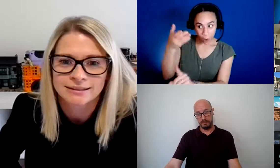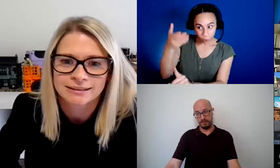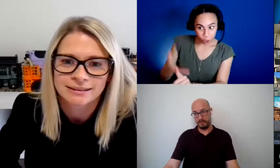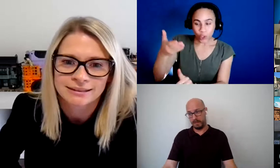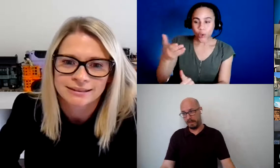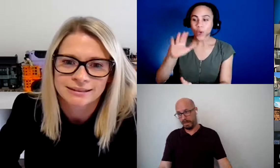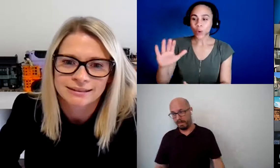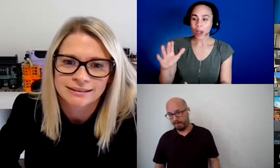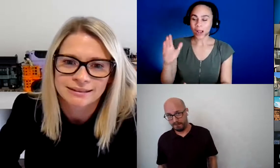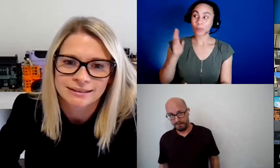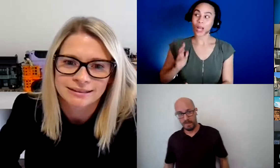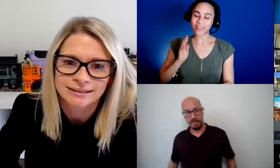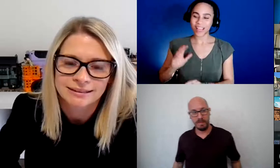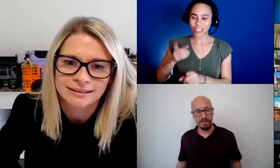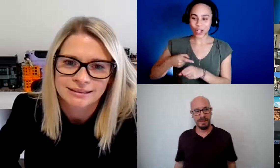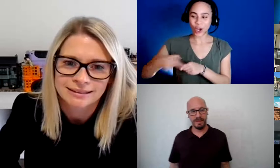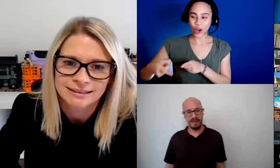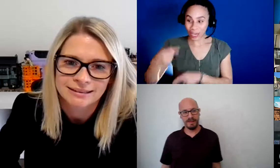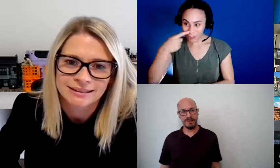career. Would you mind sharing that and telling us a little bit about that?